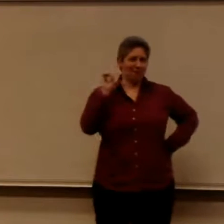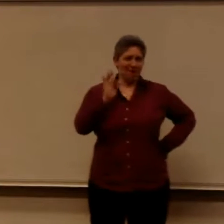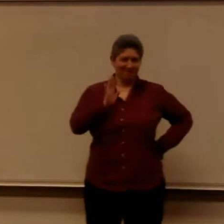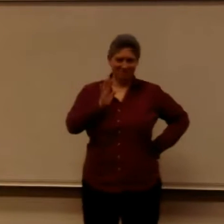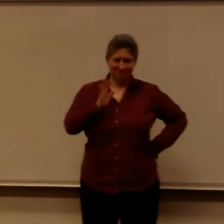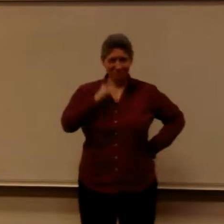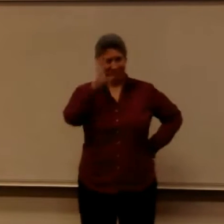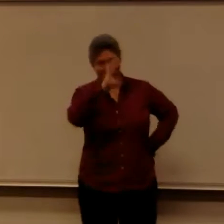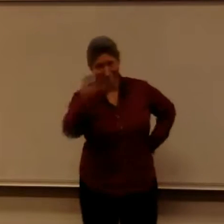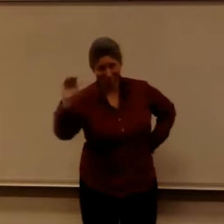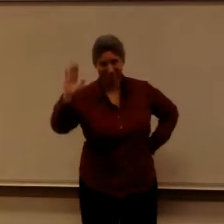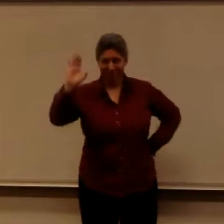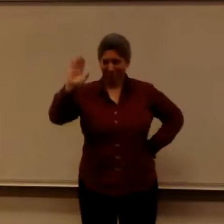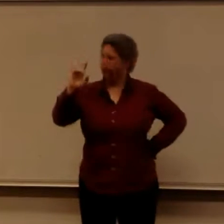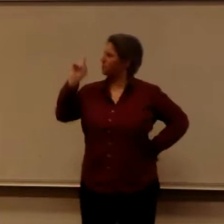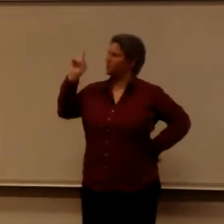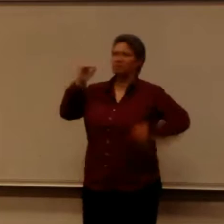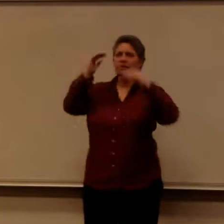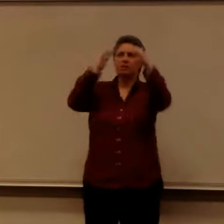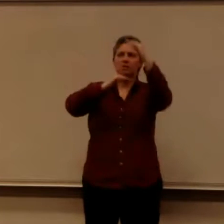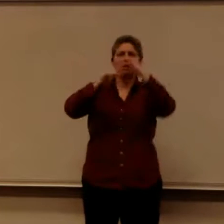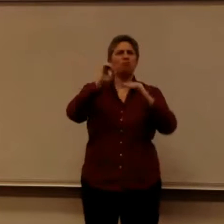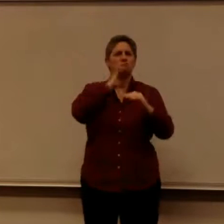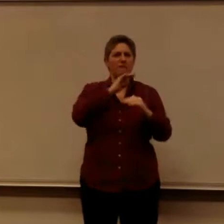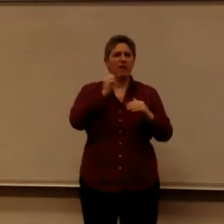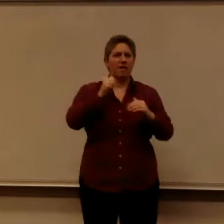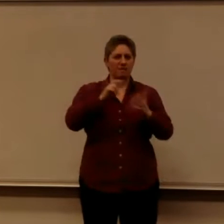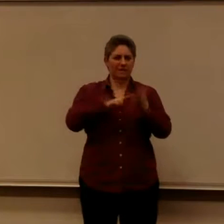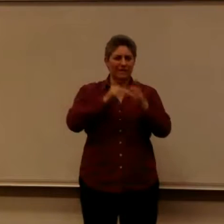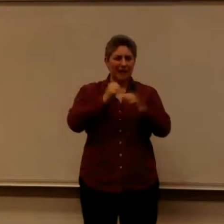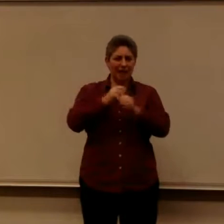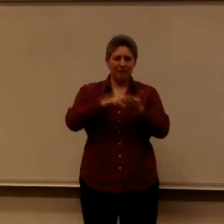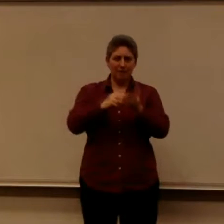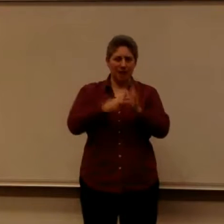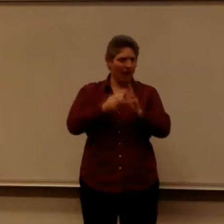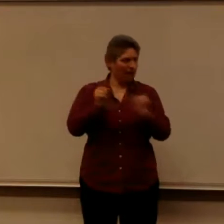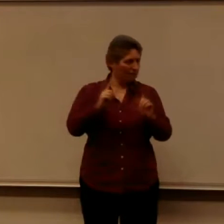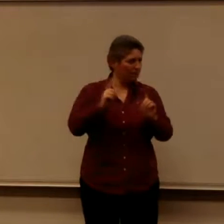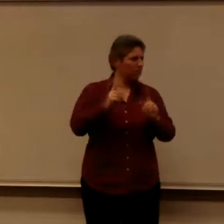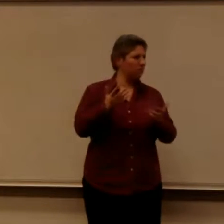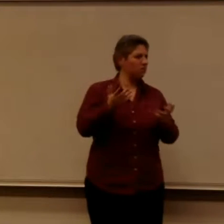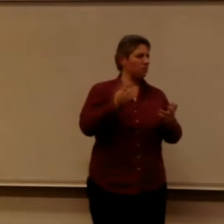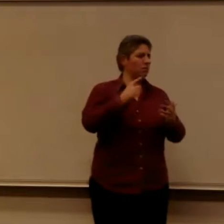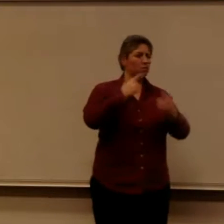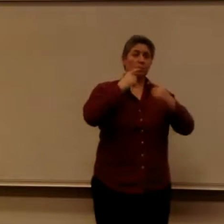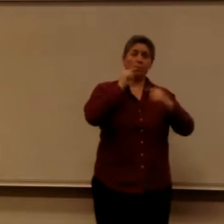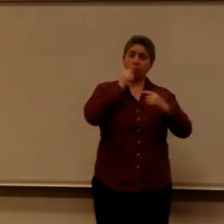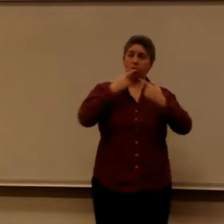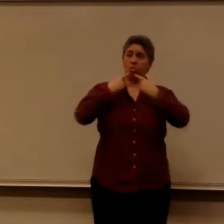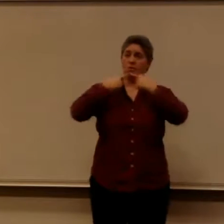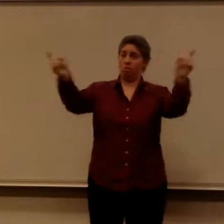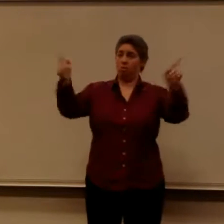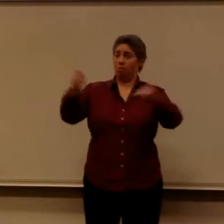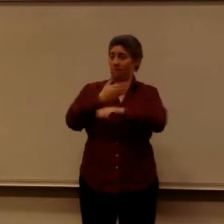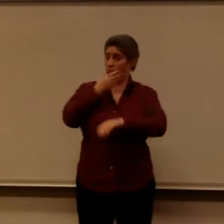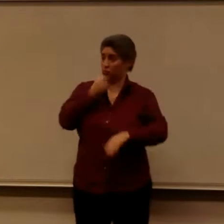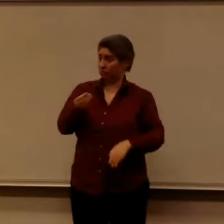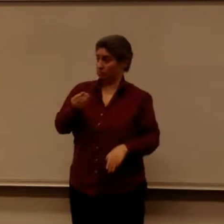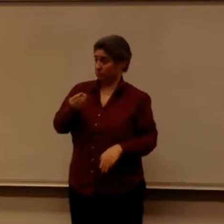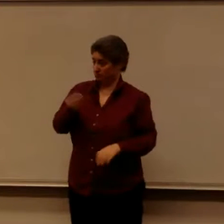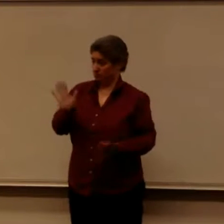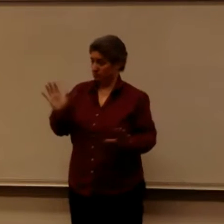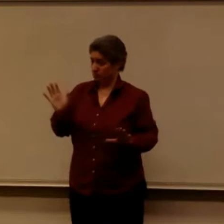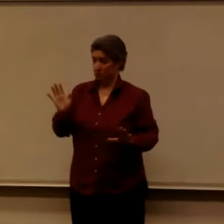So you can put down your magnifying glasses right now, I'll just tell you about that. This is a rough plan for what the National Advisory